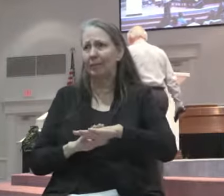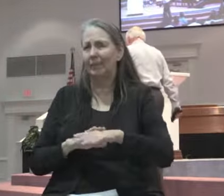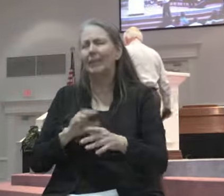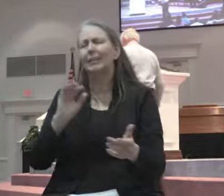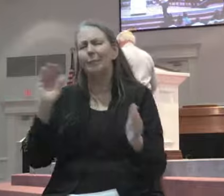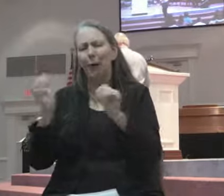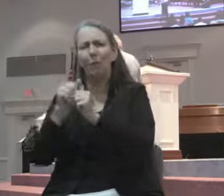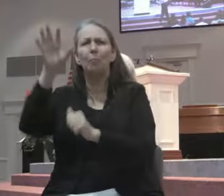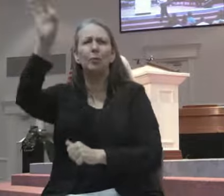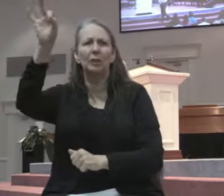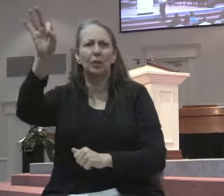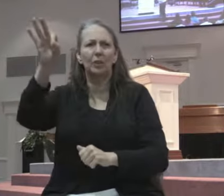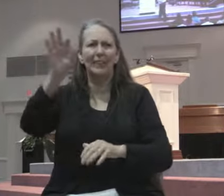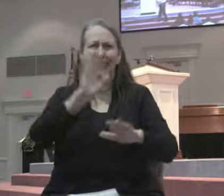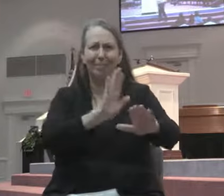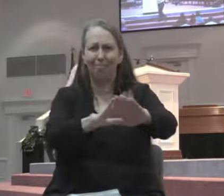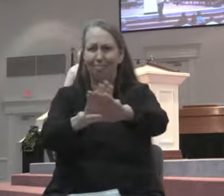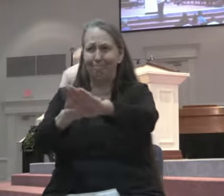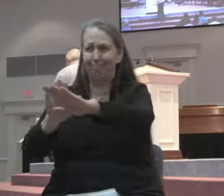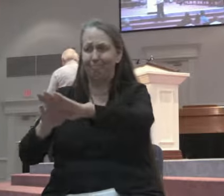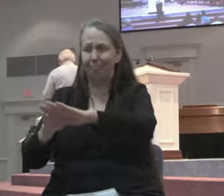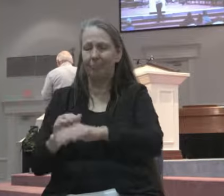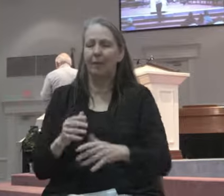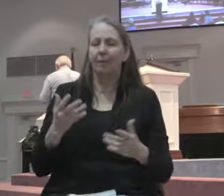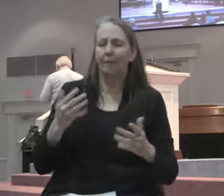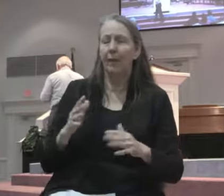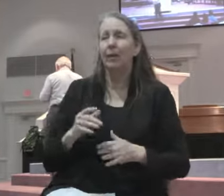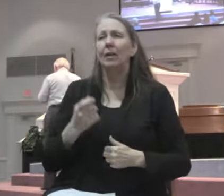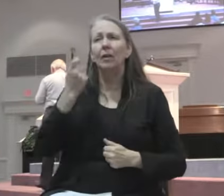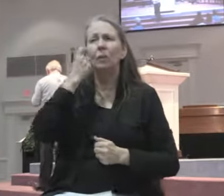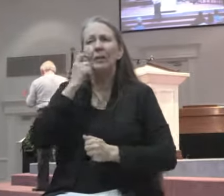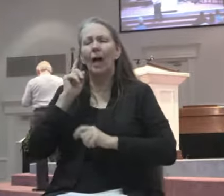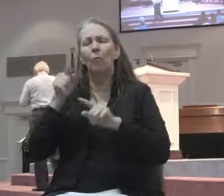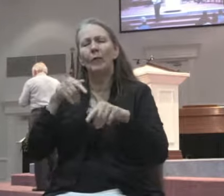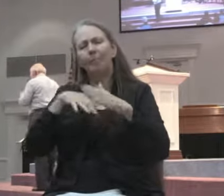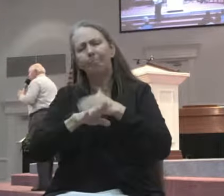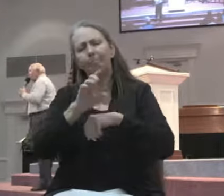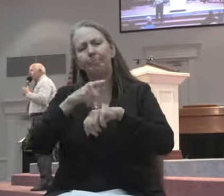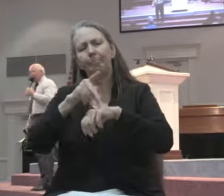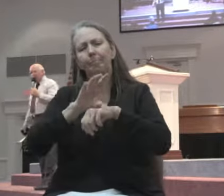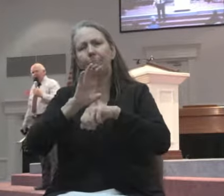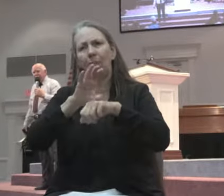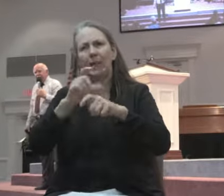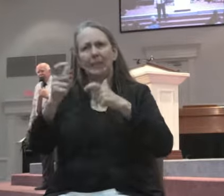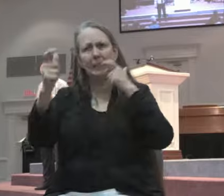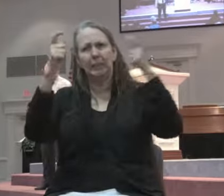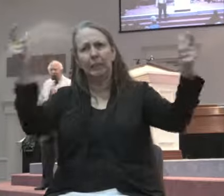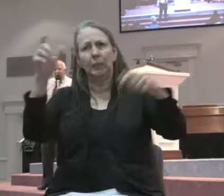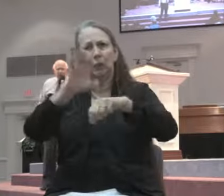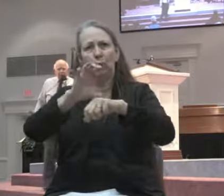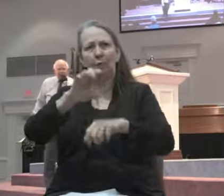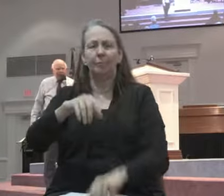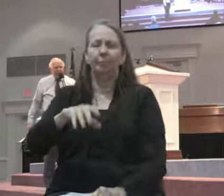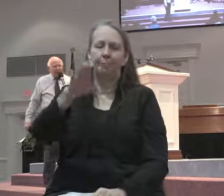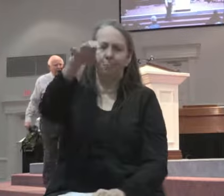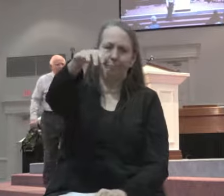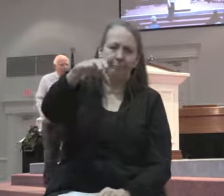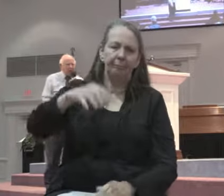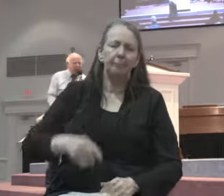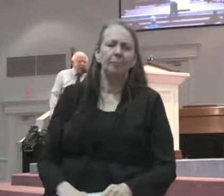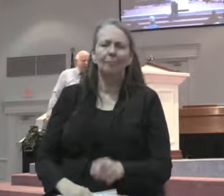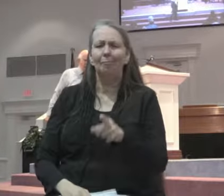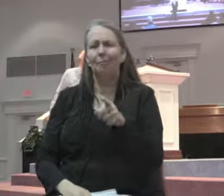I went into one of our Pentecostal churches not long ago, and large church, and there was